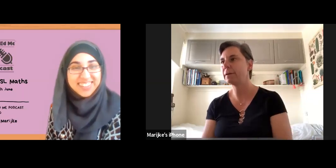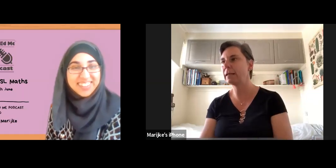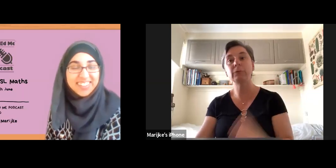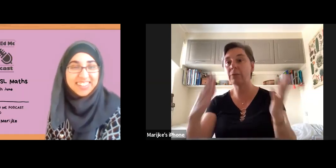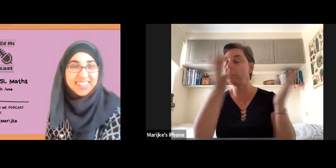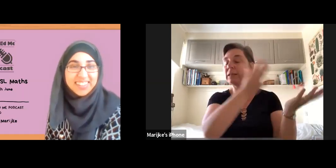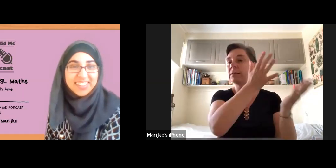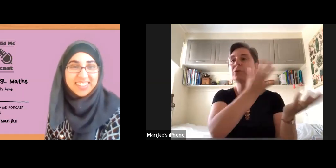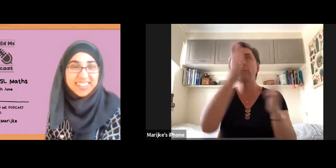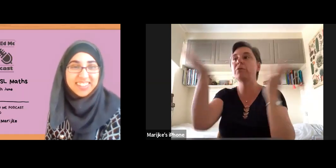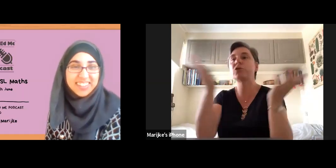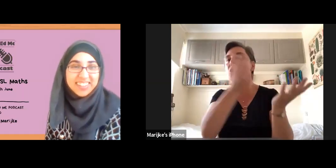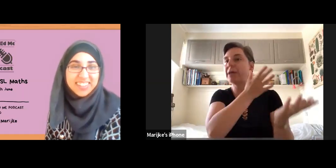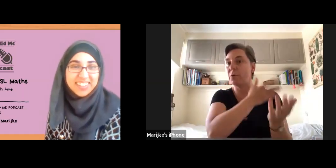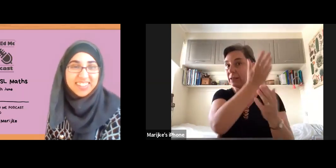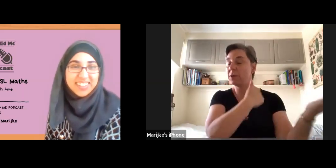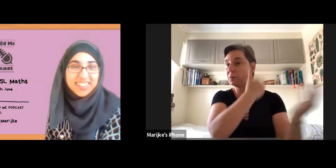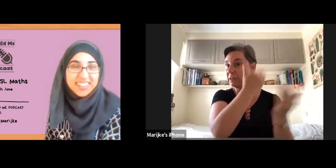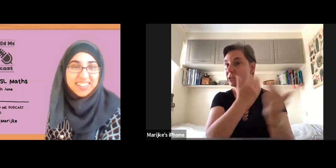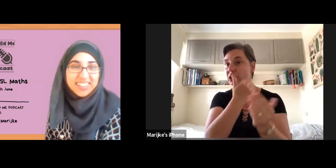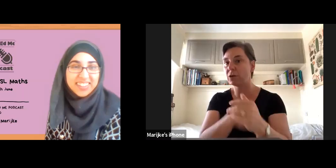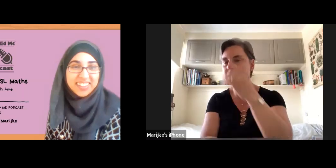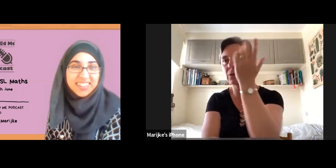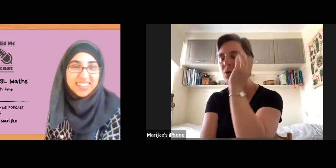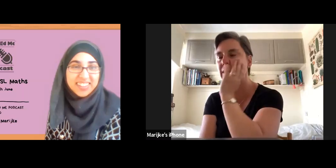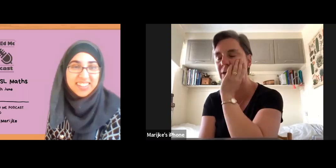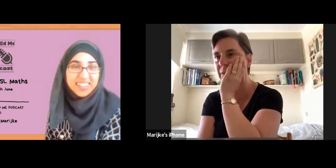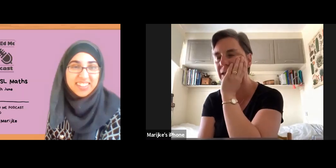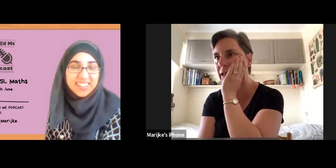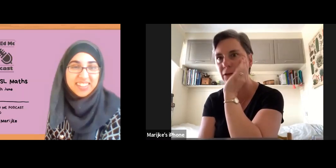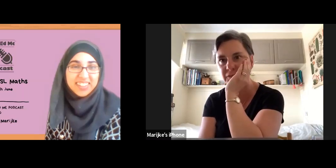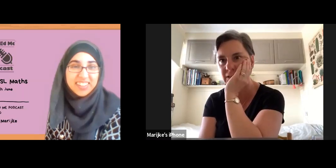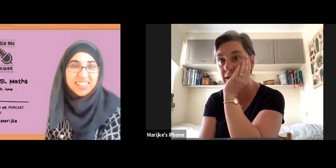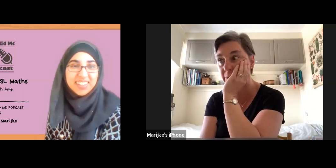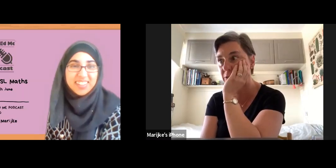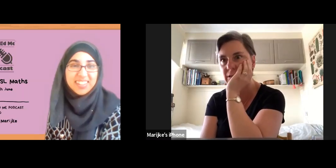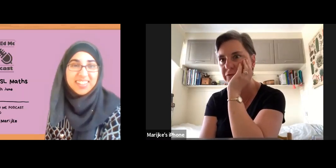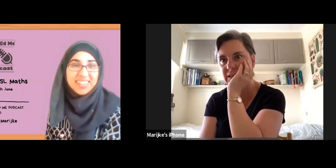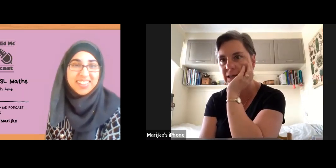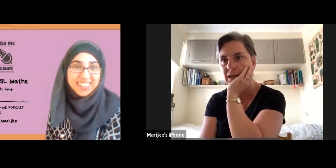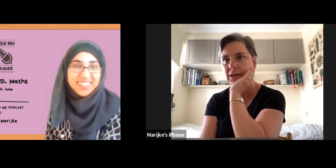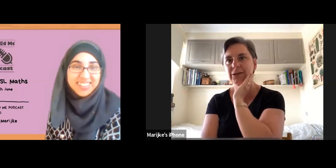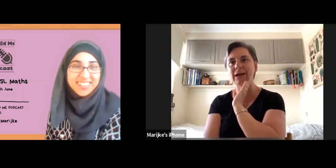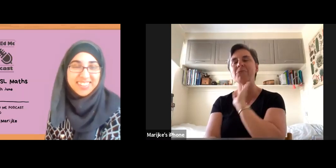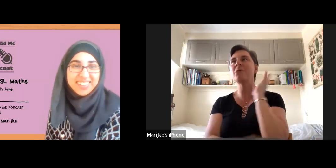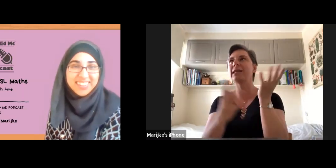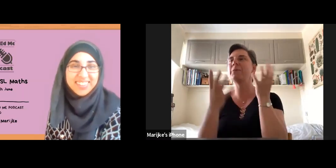that none of us knew that when, with the initial contact. So I'm walking around and I'm thinking, I love this. I absolutely love this. It really